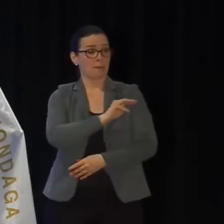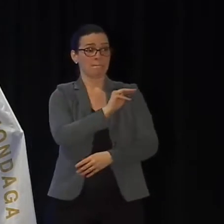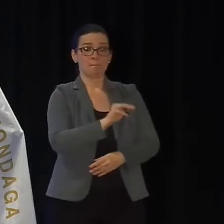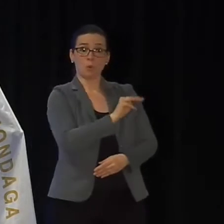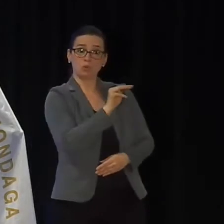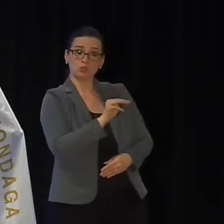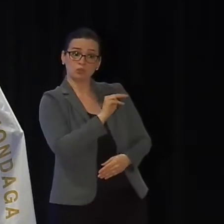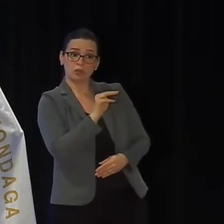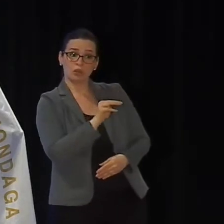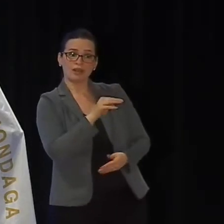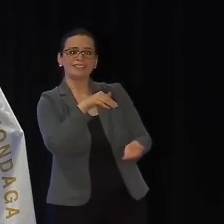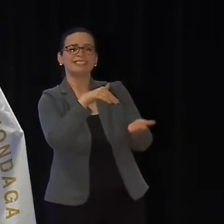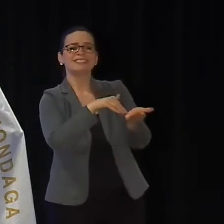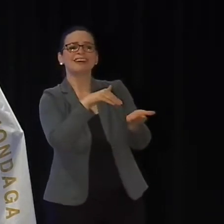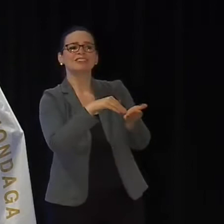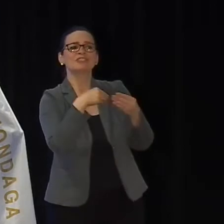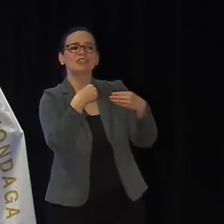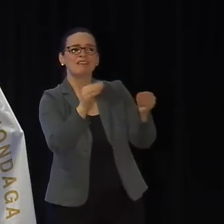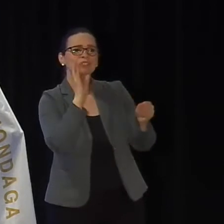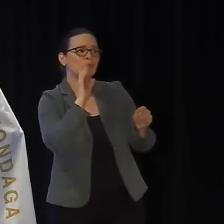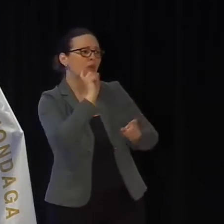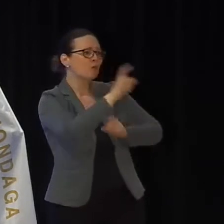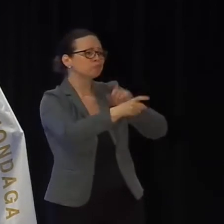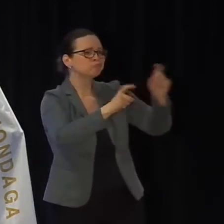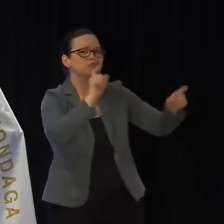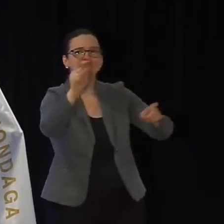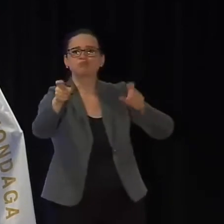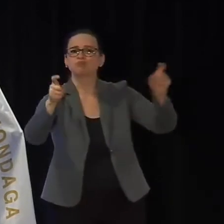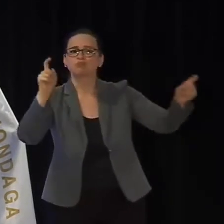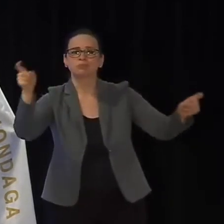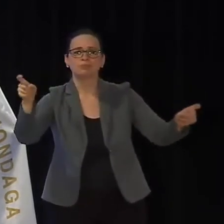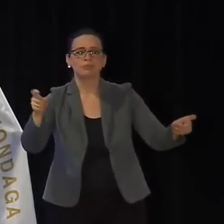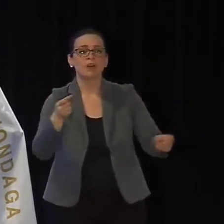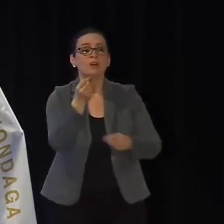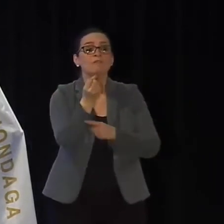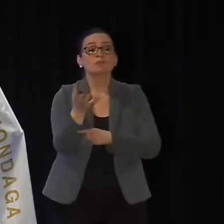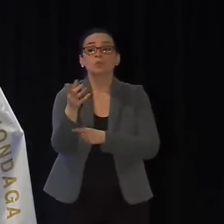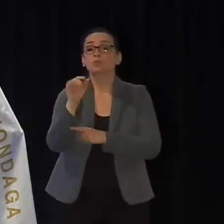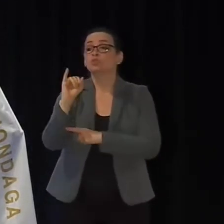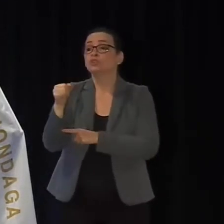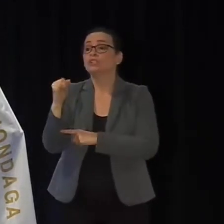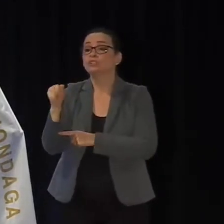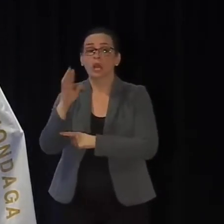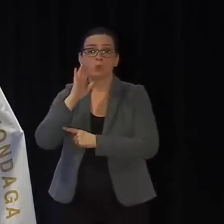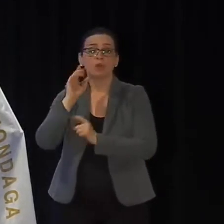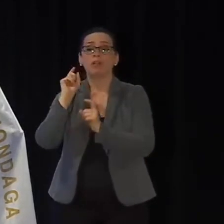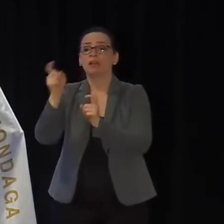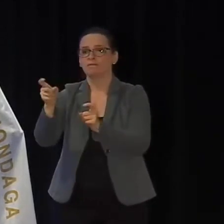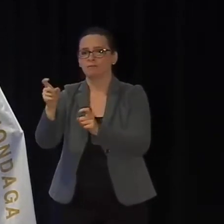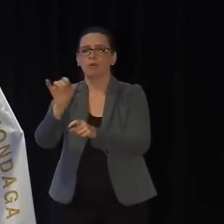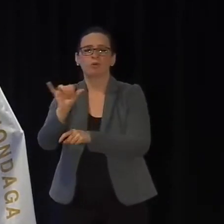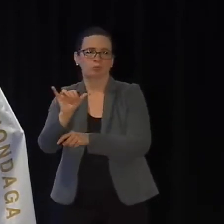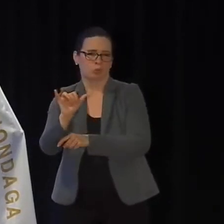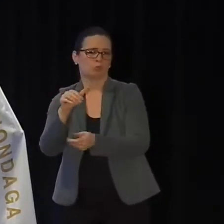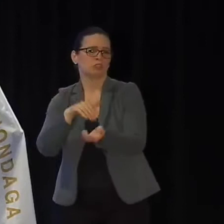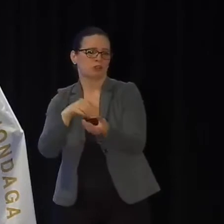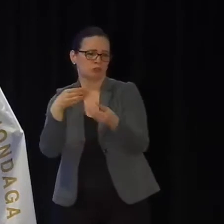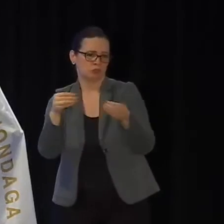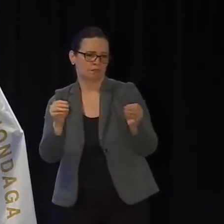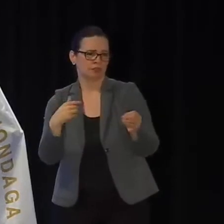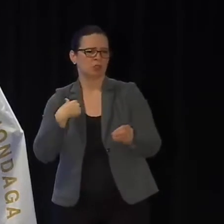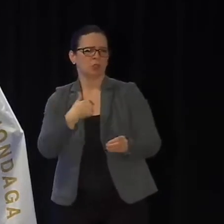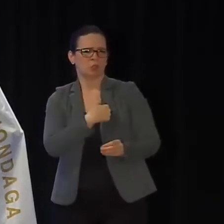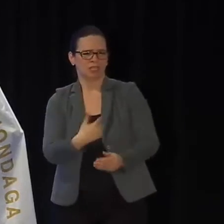offices, and then eventually some J&J potentially as well. And we'll probably be the Pfizer carrier here